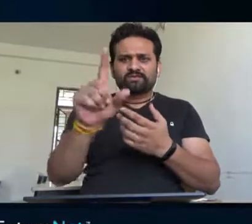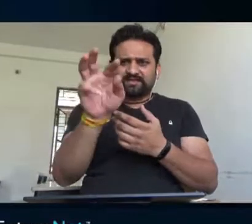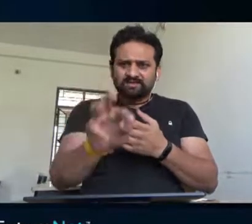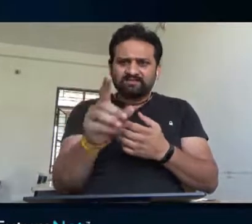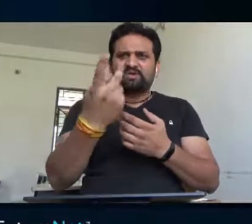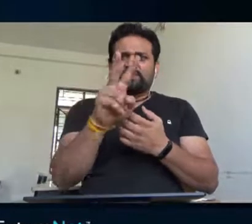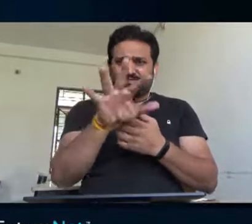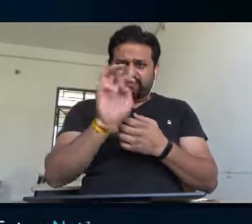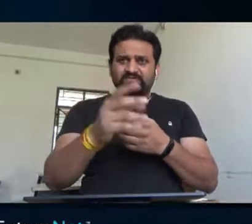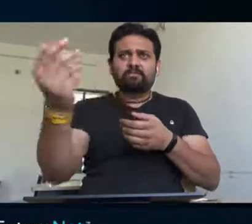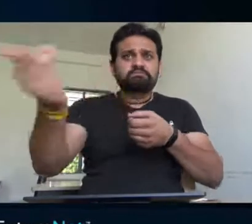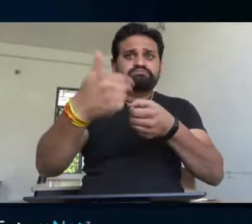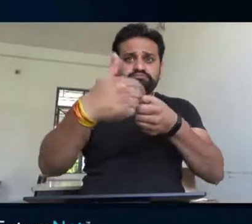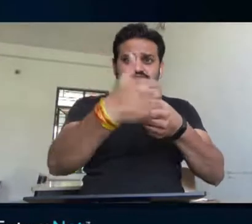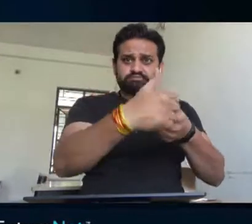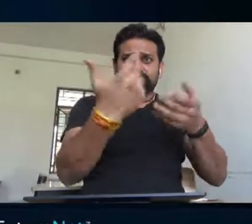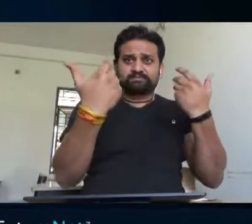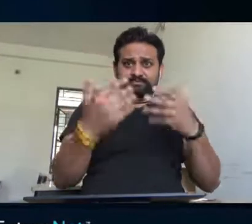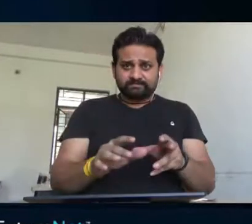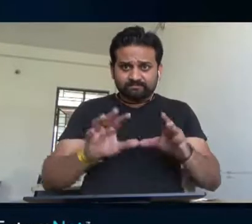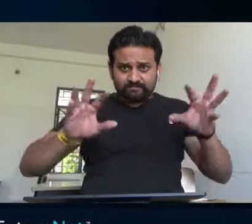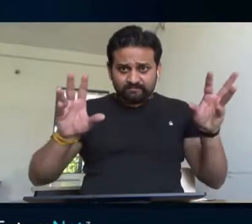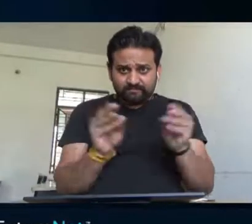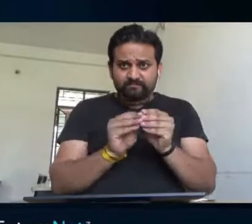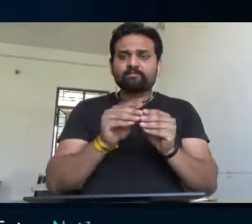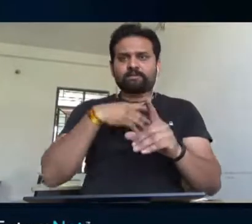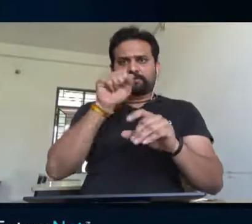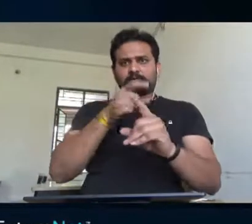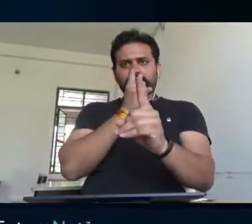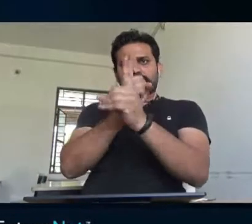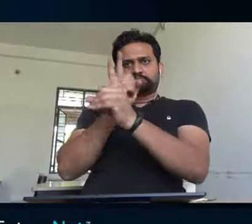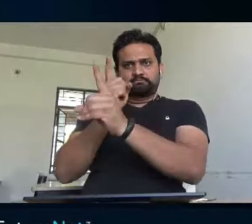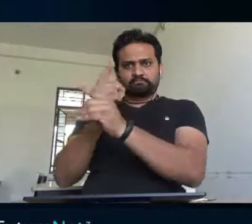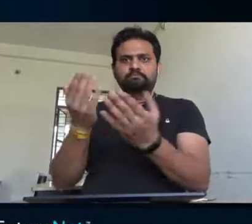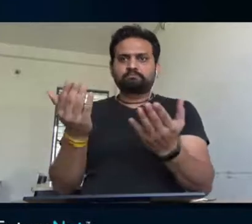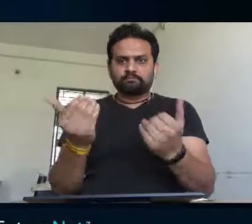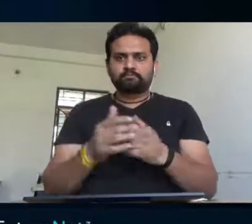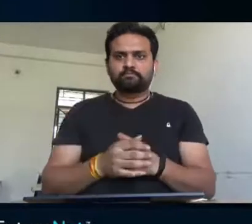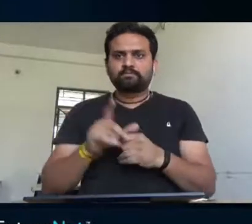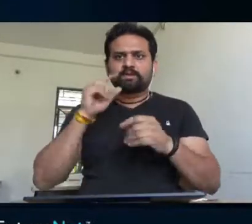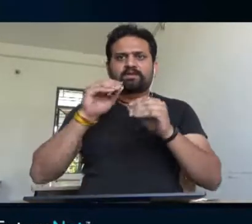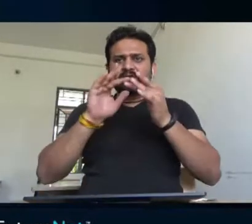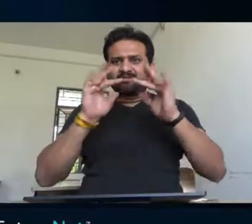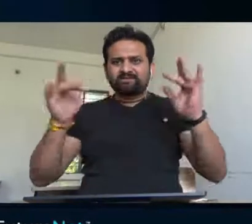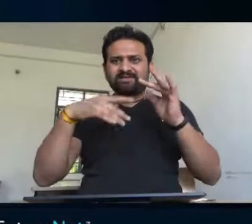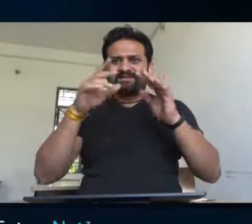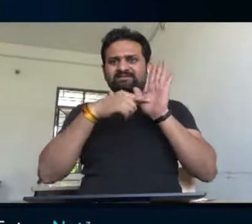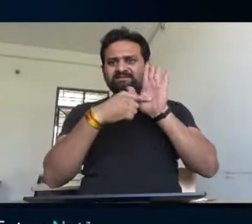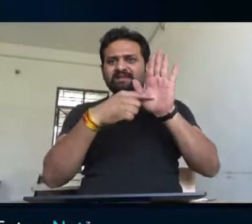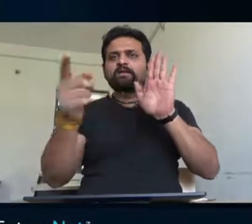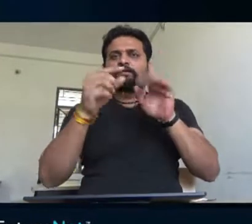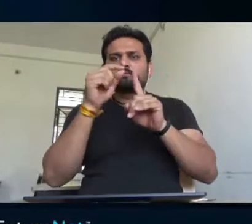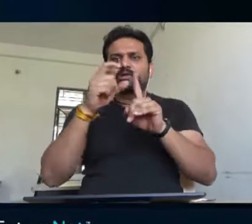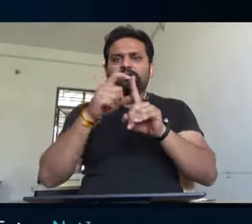10,000, maybe a 25,000 pack. You can do that also with customers. You will see all the information in the new marketing plan, in the new